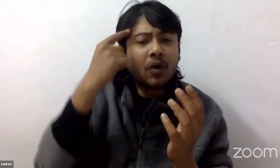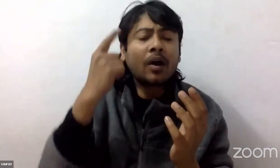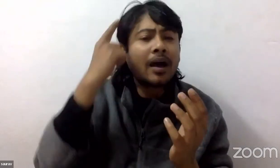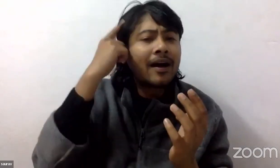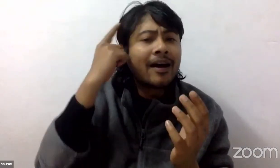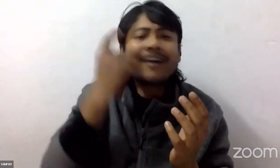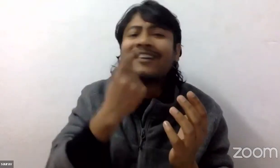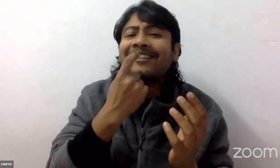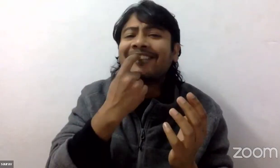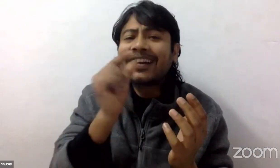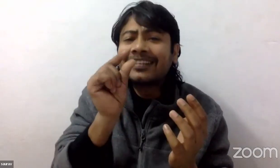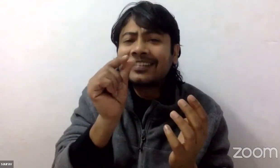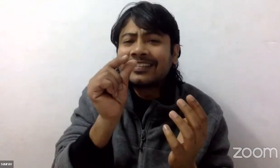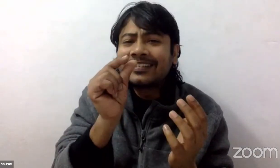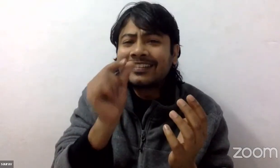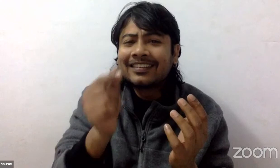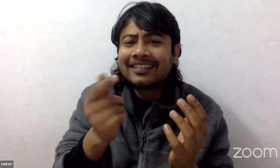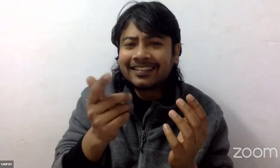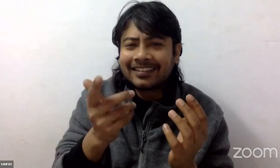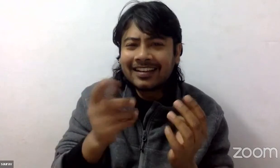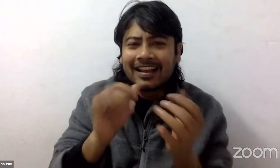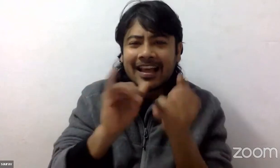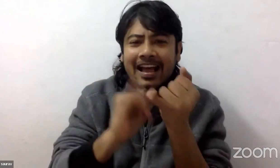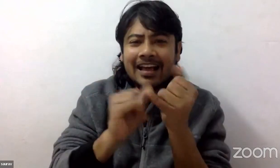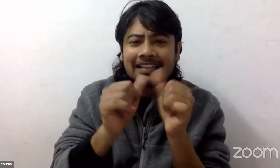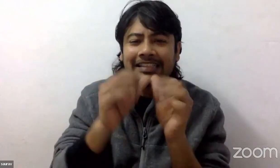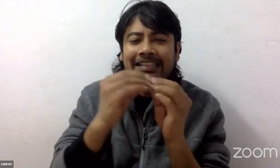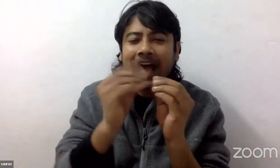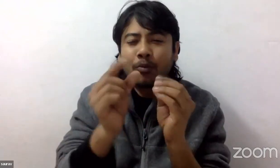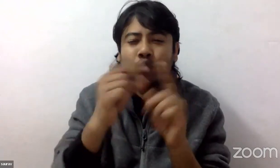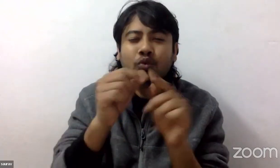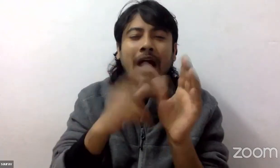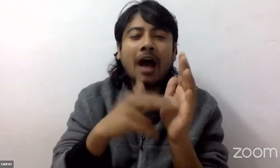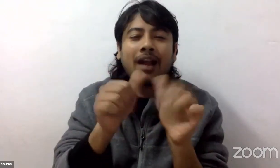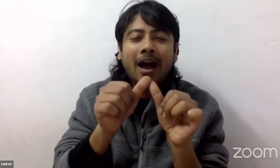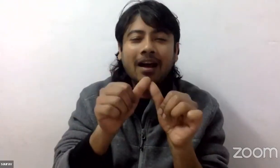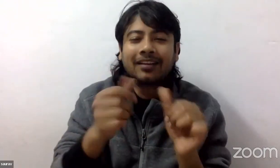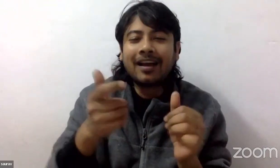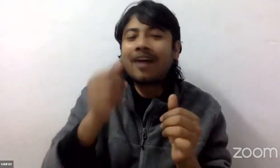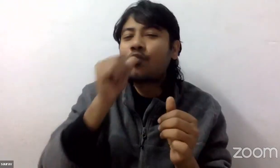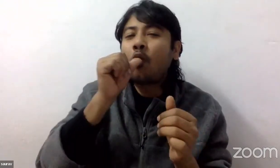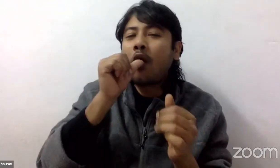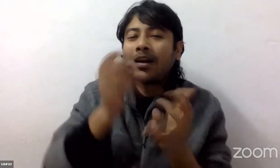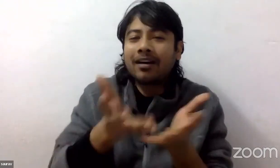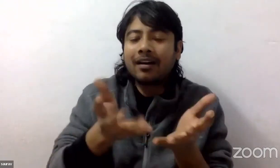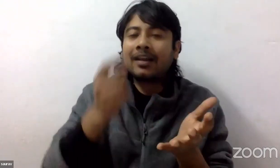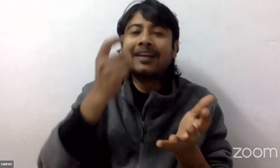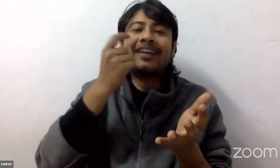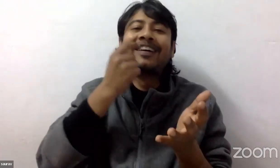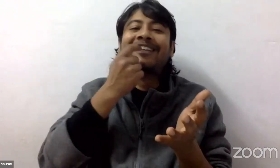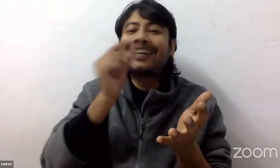taken sabudana or you've taken some kind of fasting rice, then you break the fast with grains.